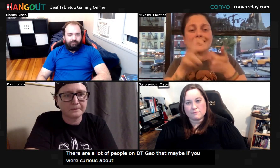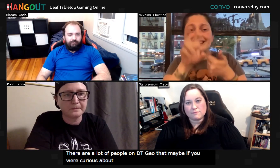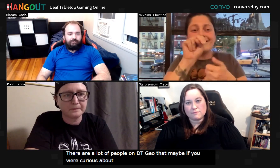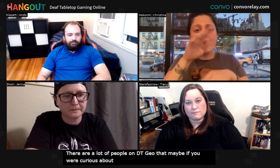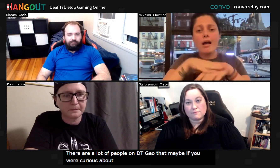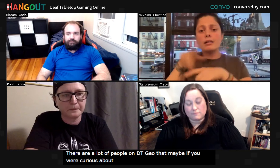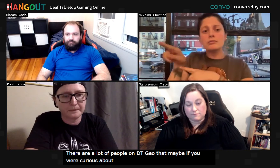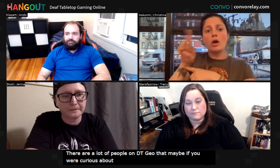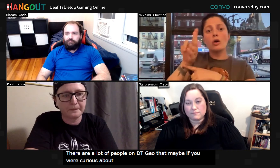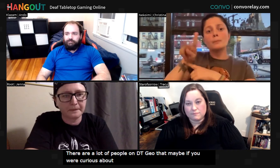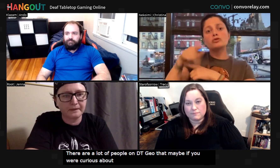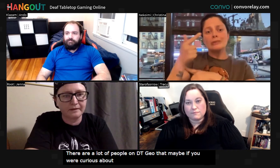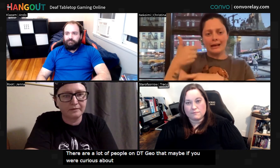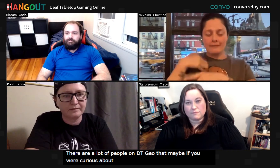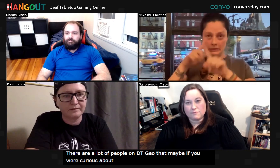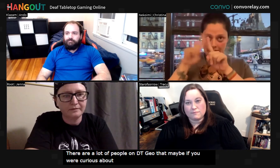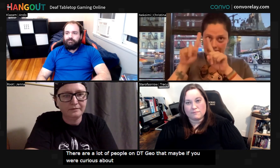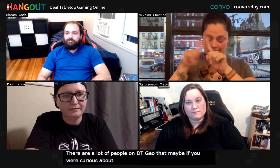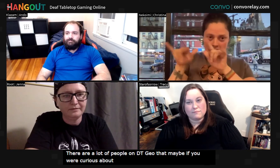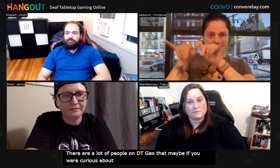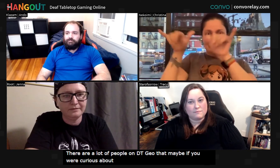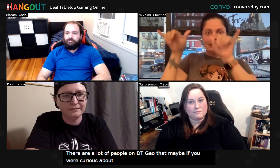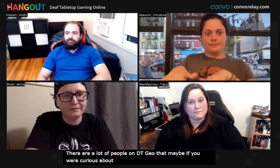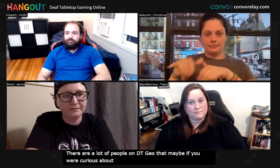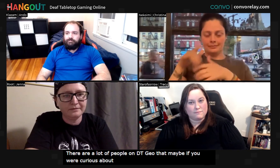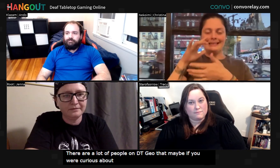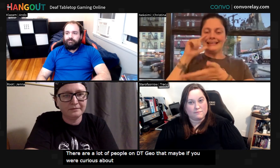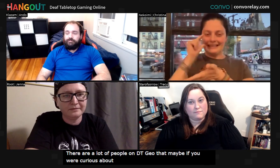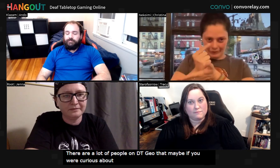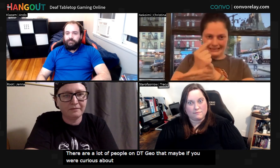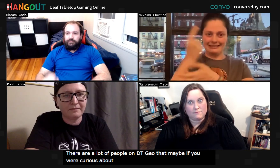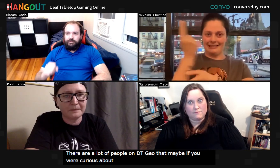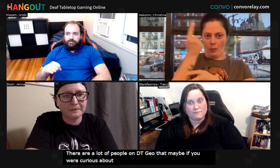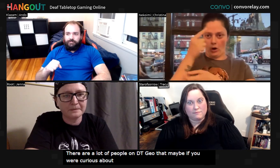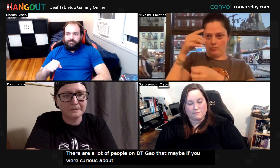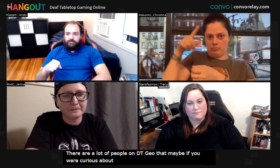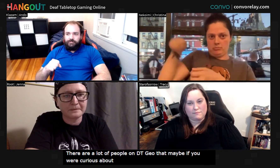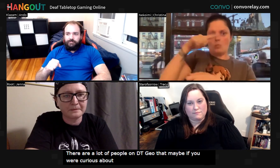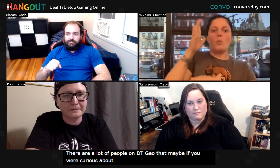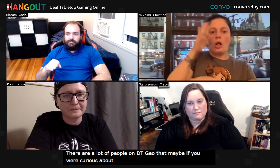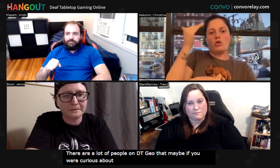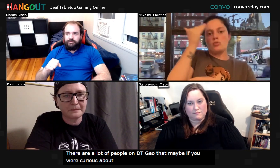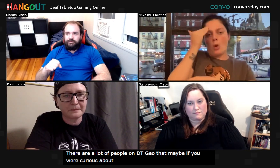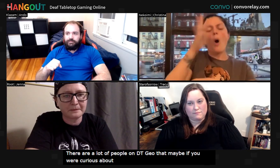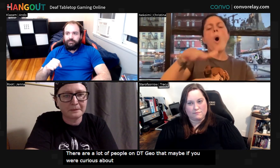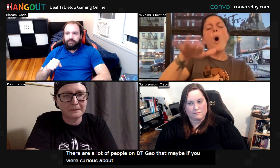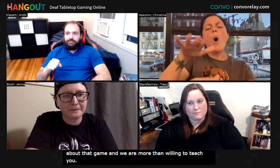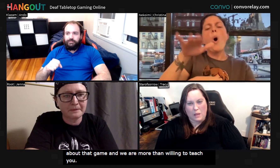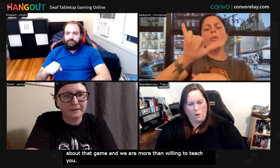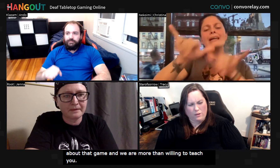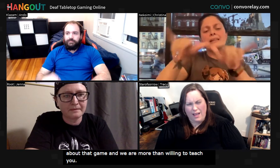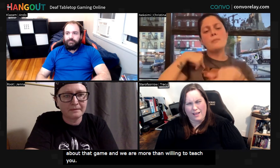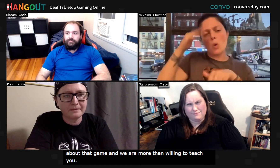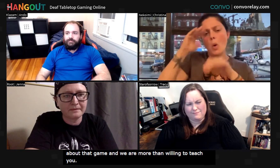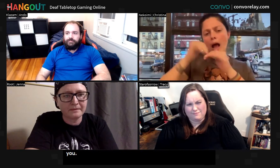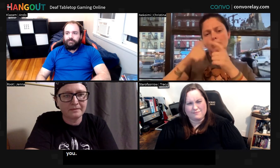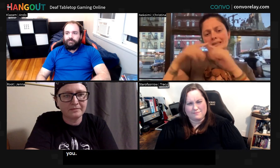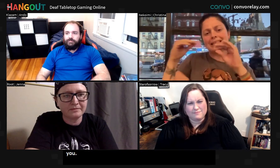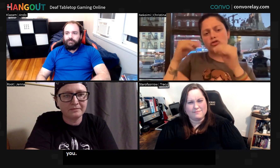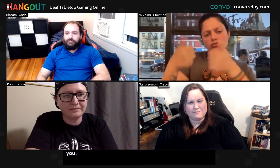game. And we are more than willing to teach you about those games. Now, RPG, there are so many different systems out there, but it is a guarantee